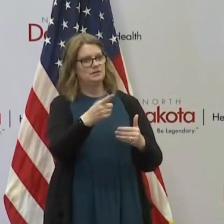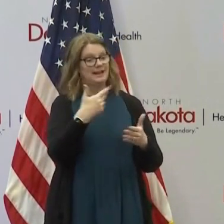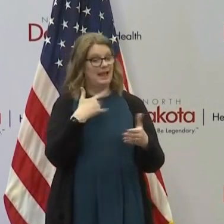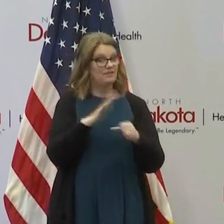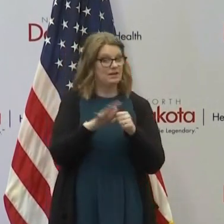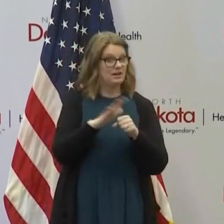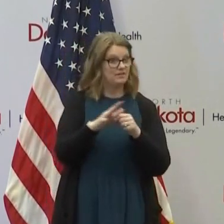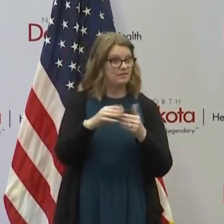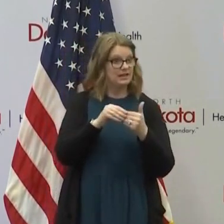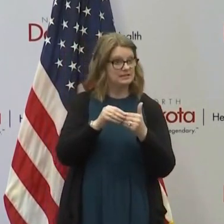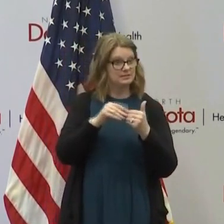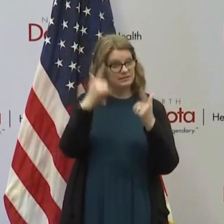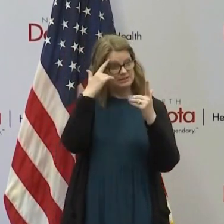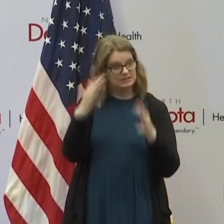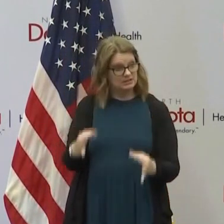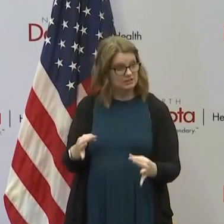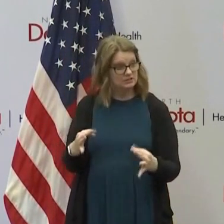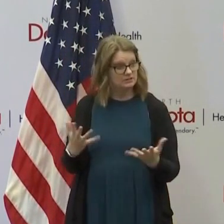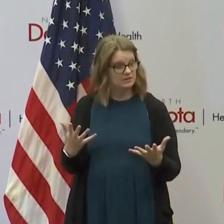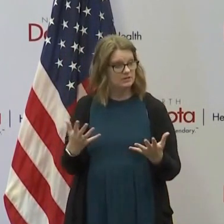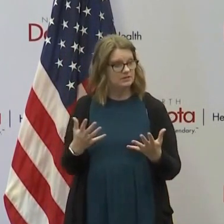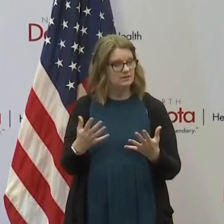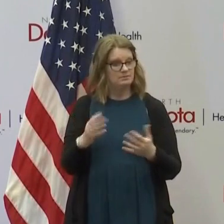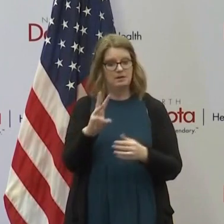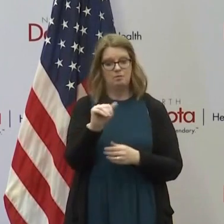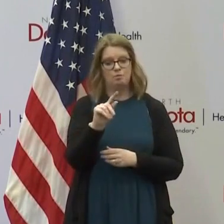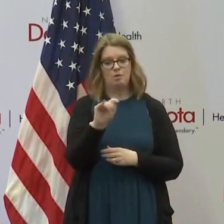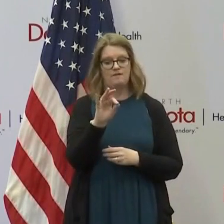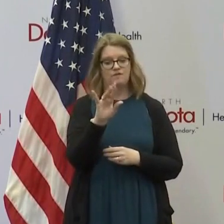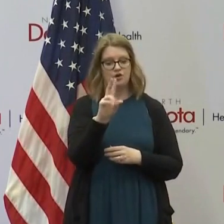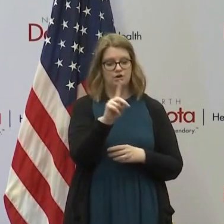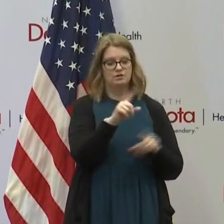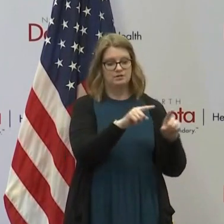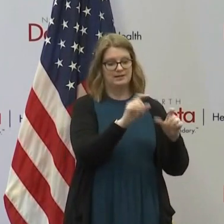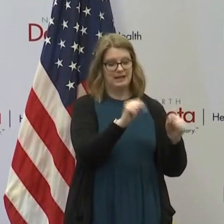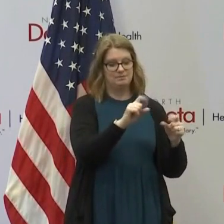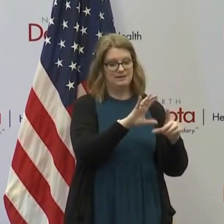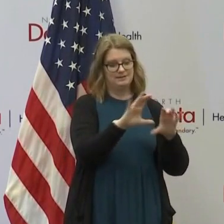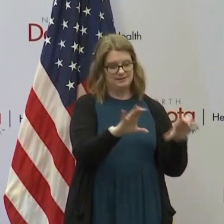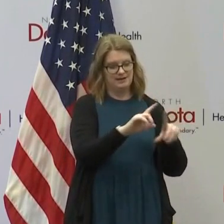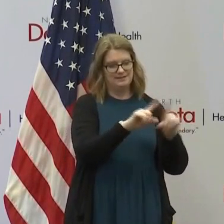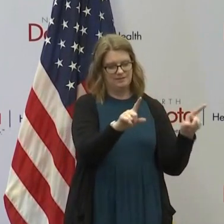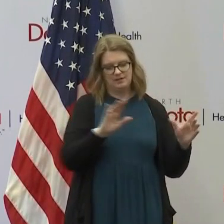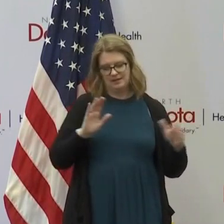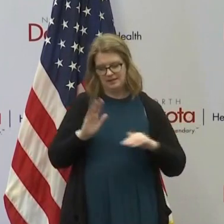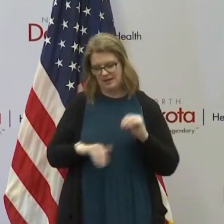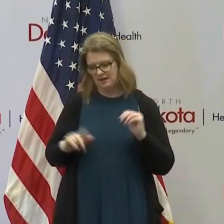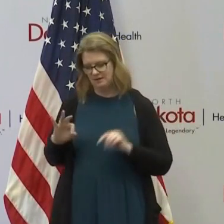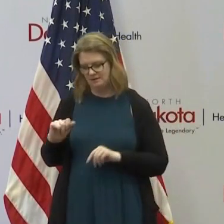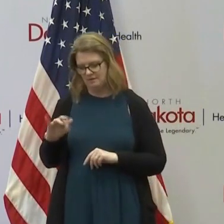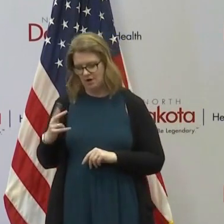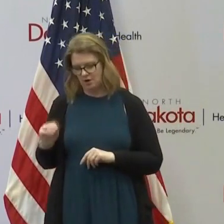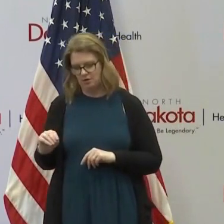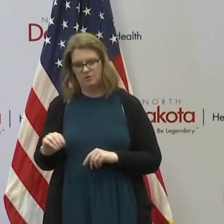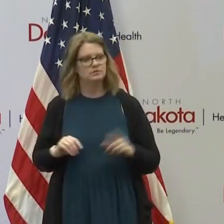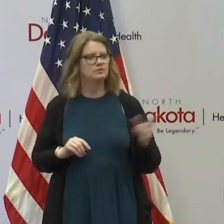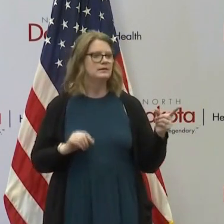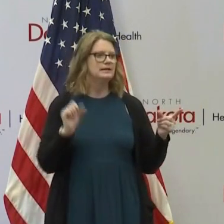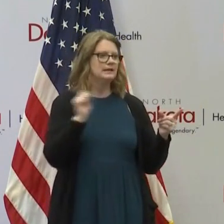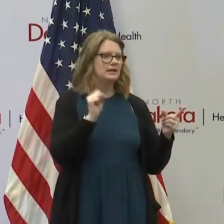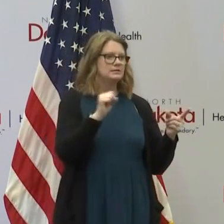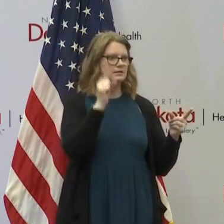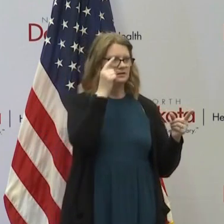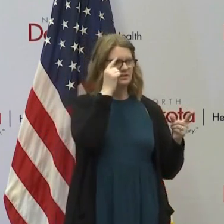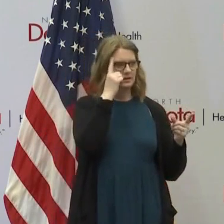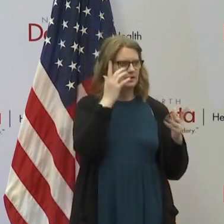enough flexibility to make the decisions like you say? Maybe Watford City can be done differently than Fargo. Do you have that now? I think we do, because